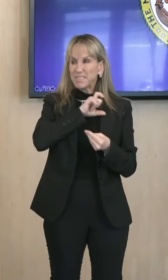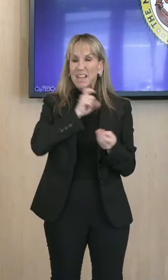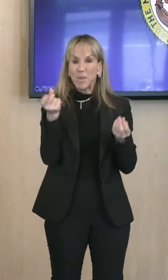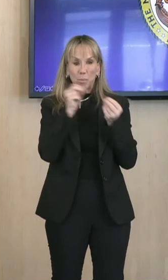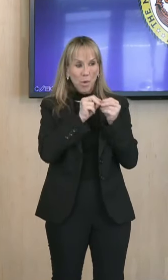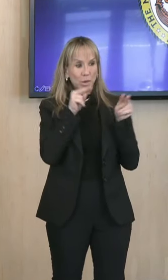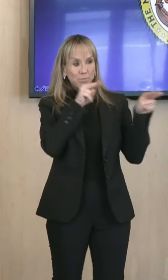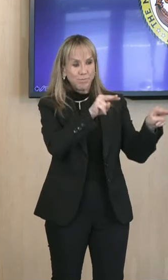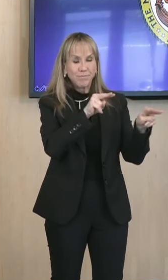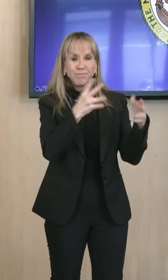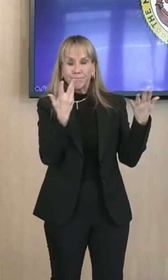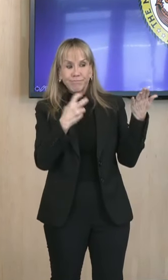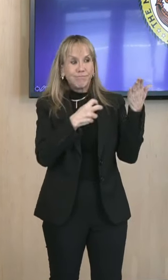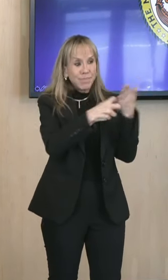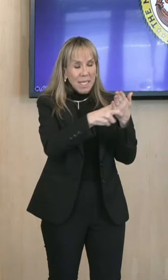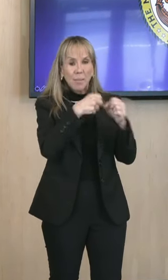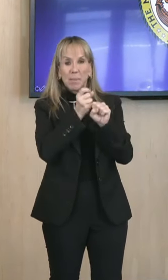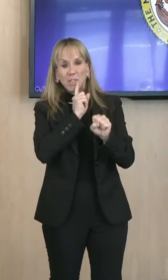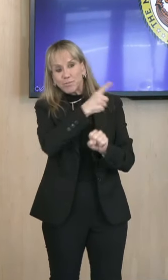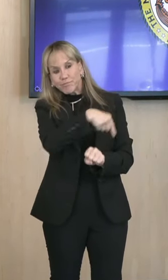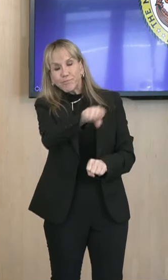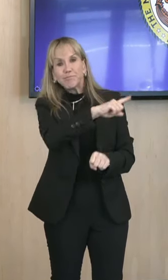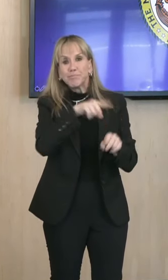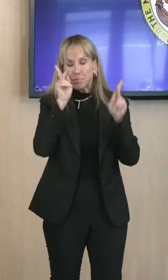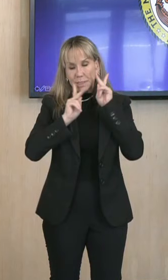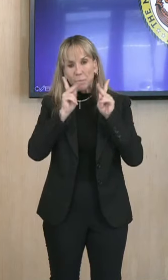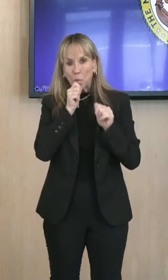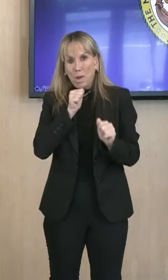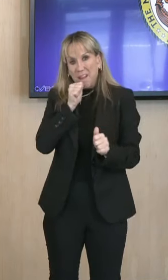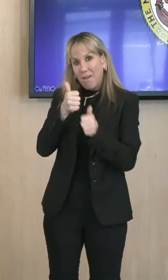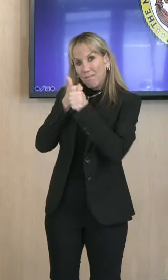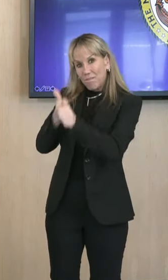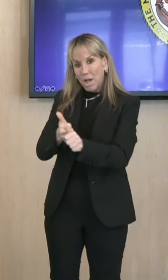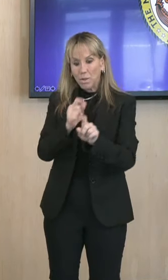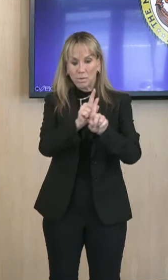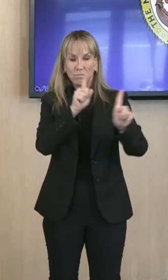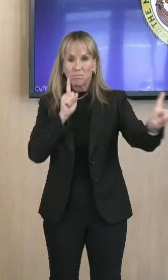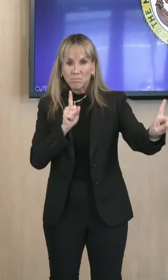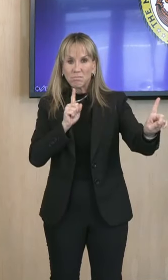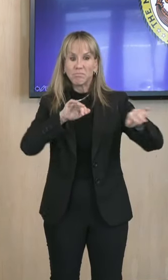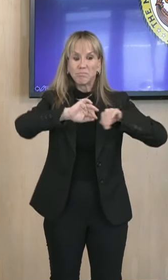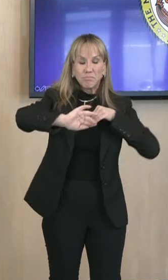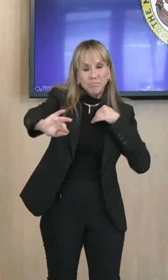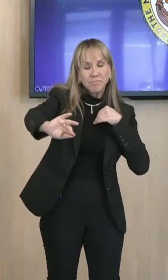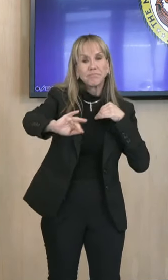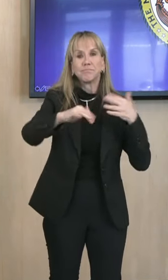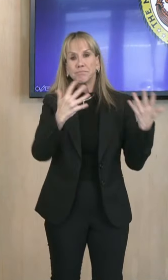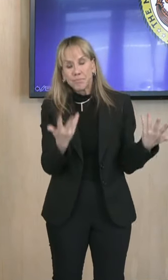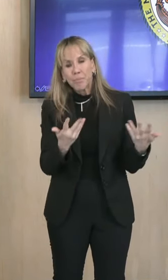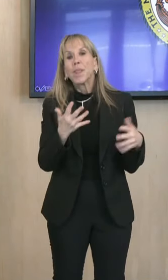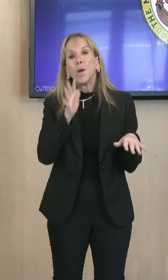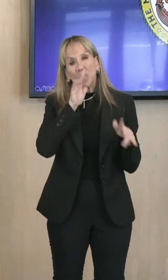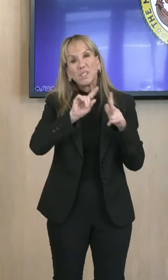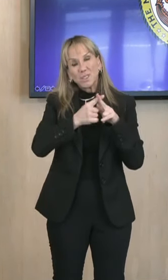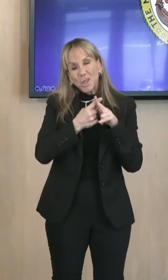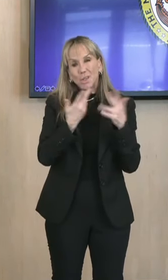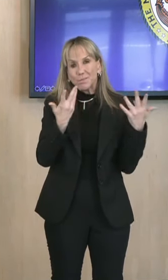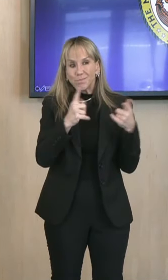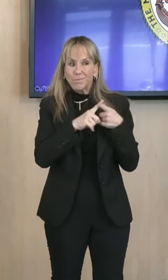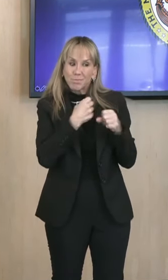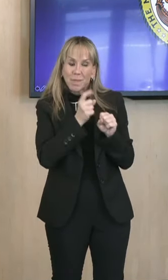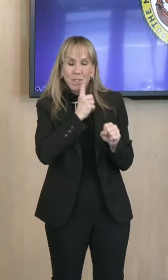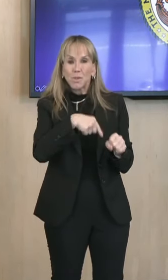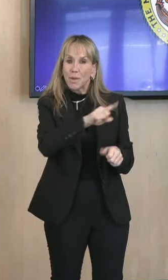physical distancing along with the non-essential closures and other types of efforts. And as a county, we are reviewing and looking for